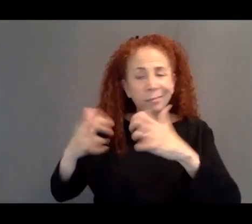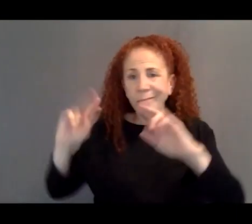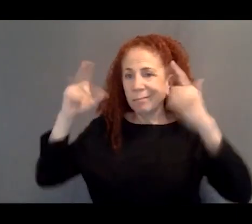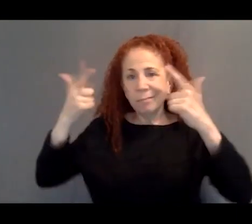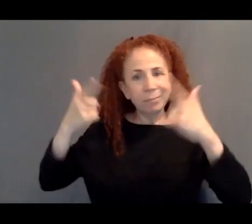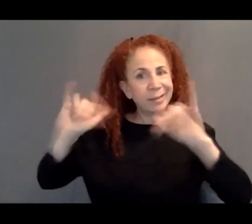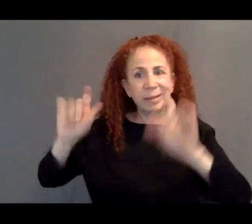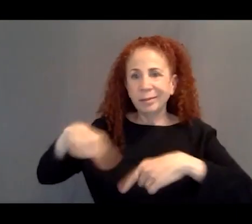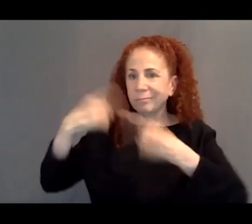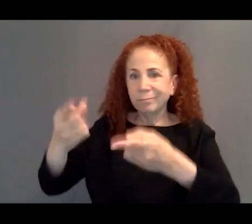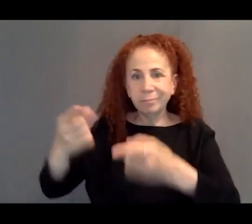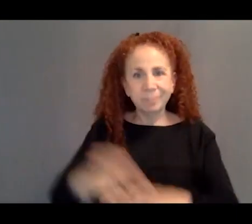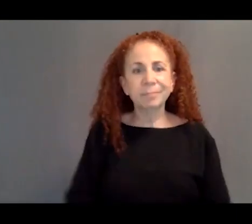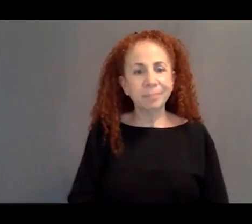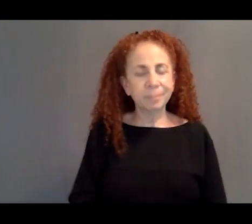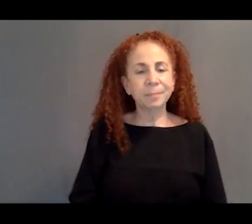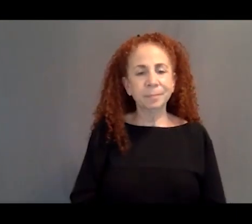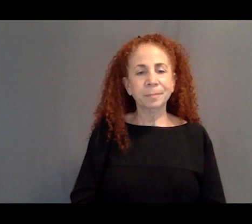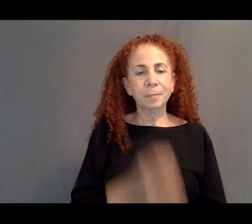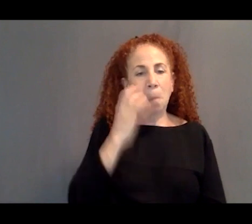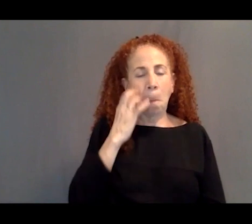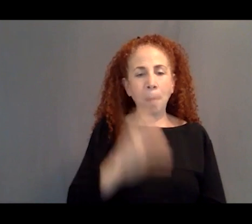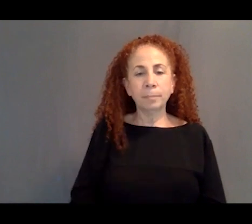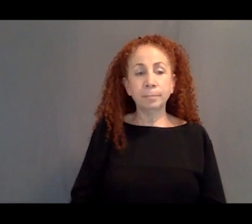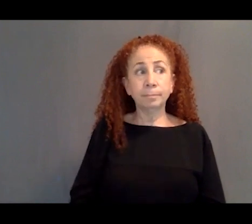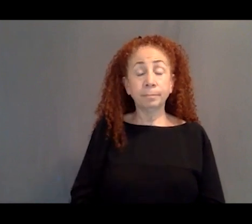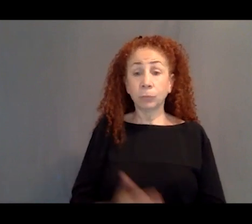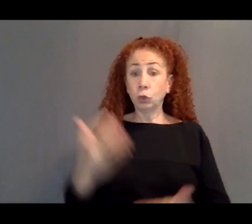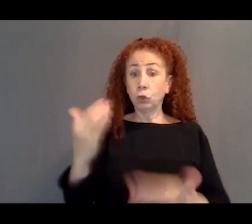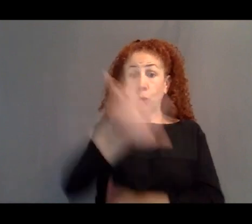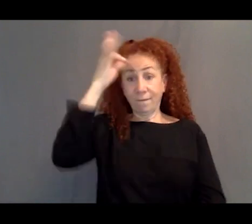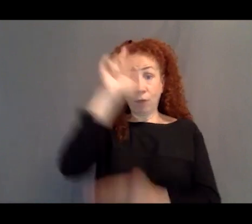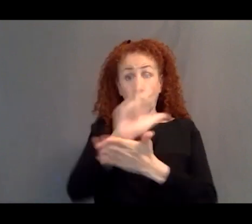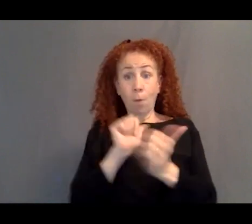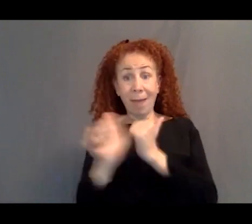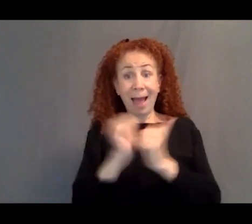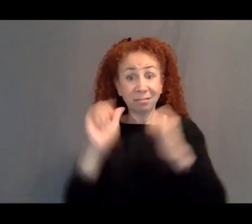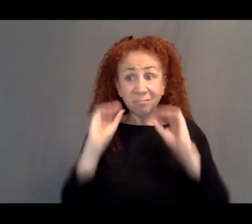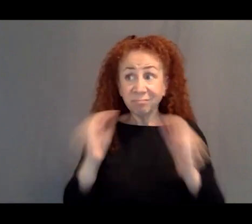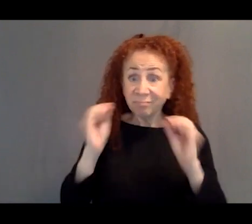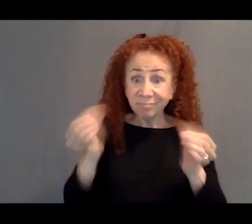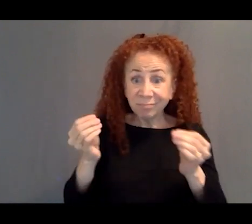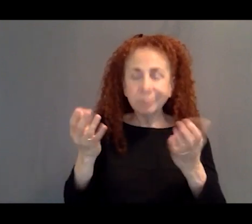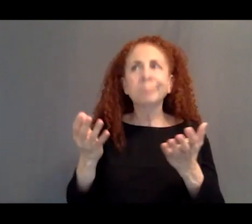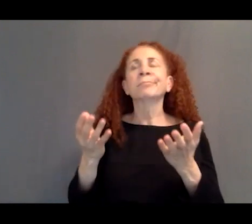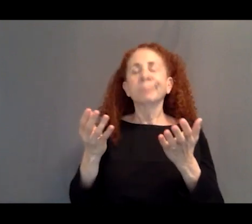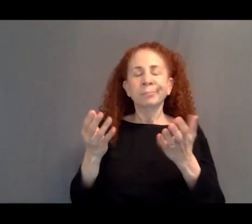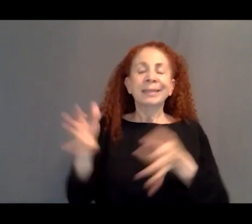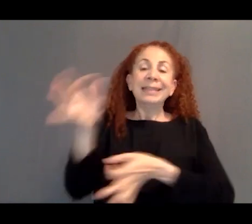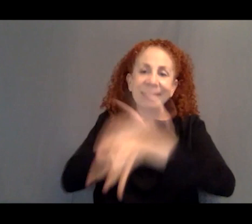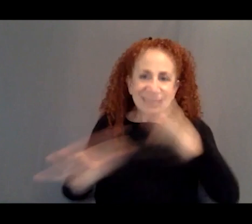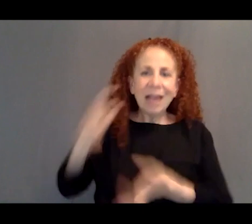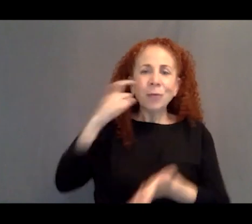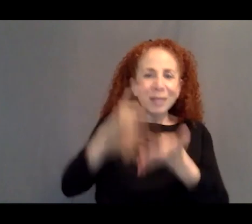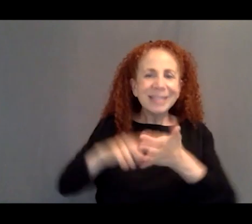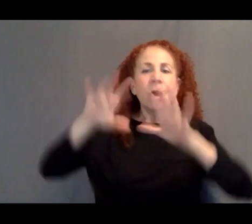dysfunctional state. So in absence of federal legislation, presidential administrations, we've